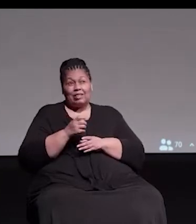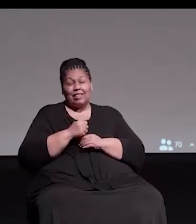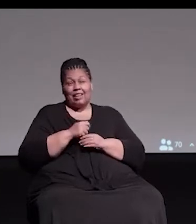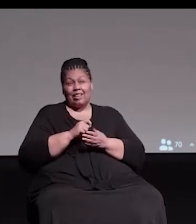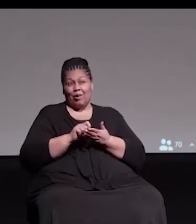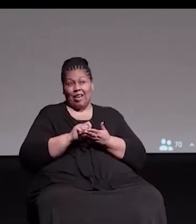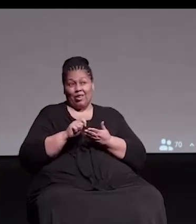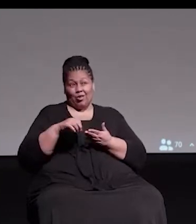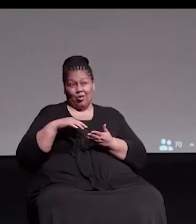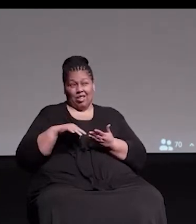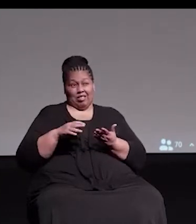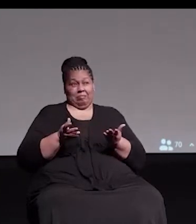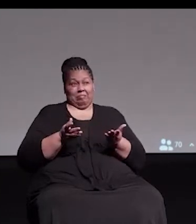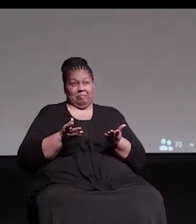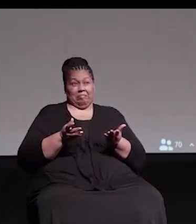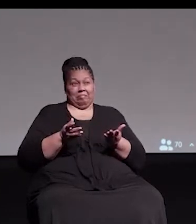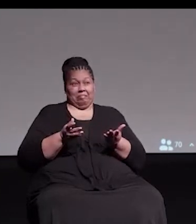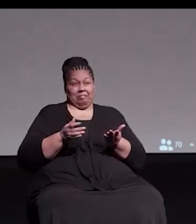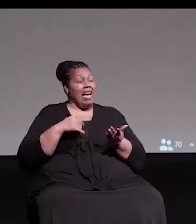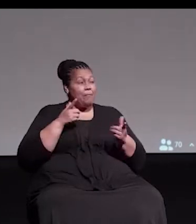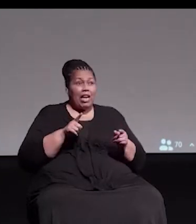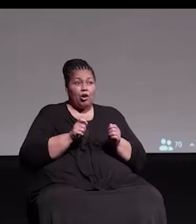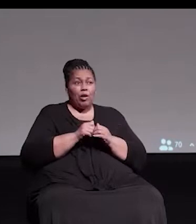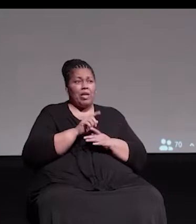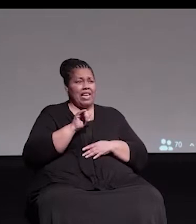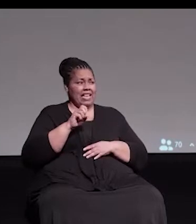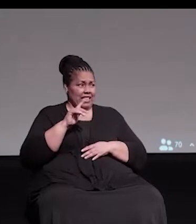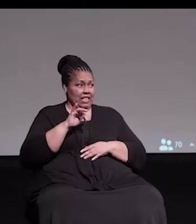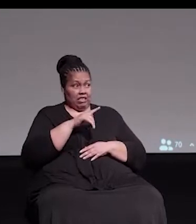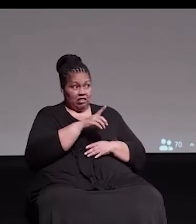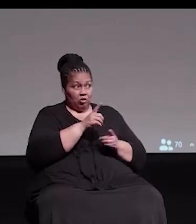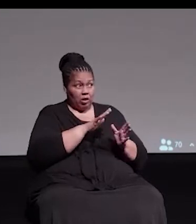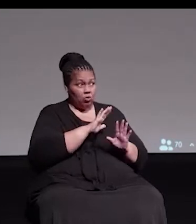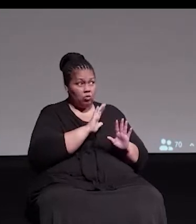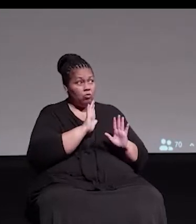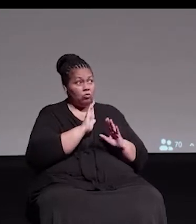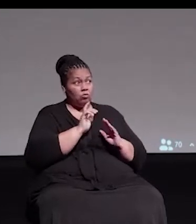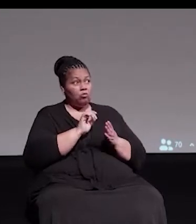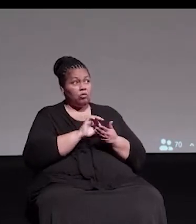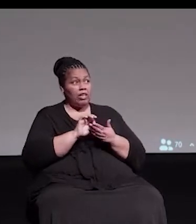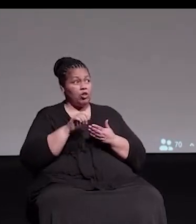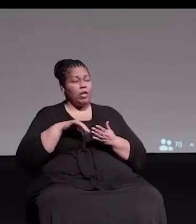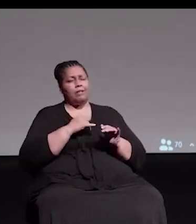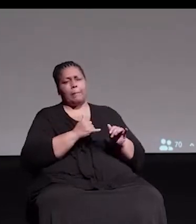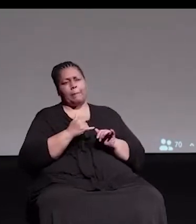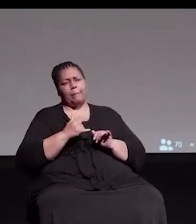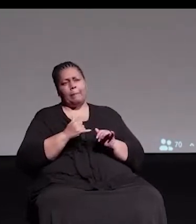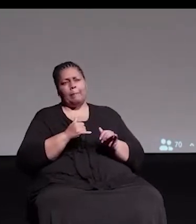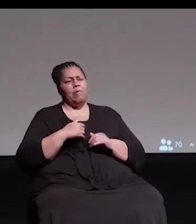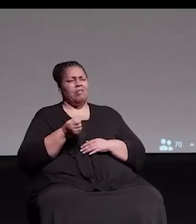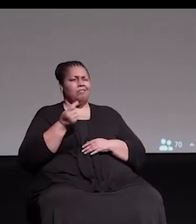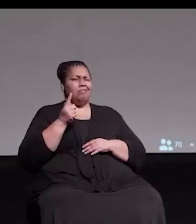with Leslie that if the director is not getting a credit, so there's no writer, okay, sure. So it's understood that